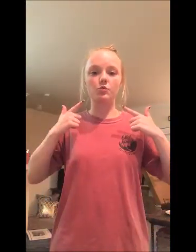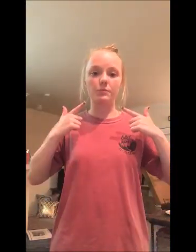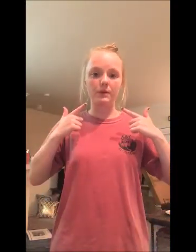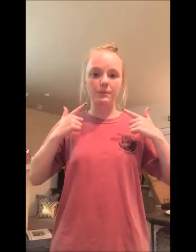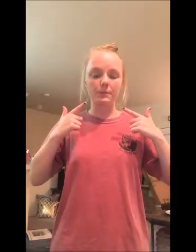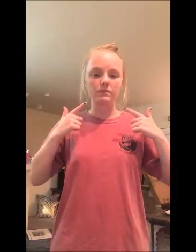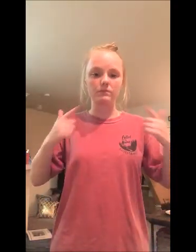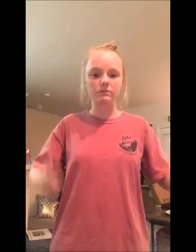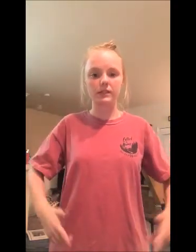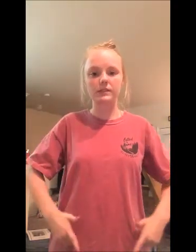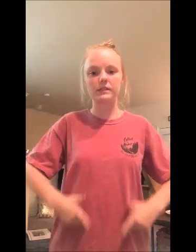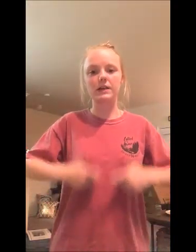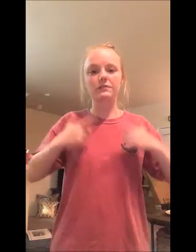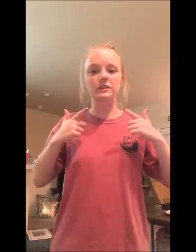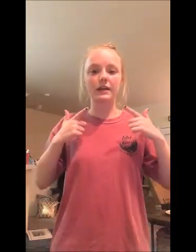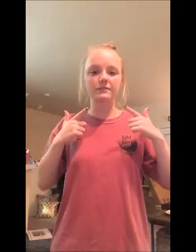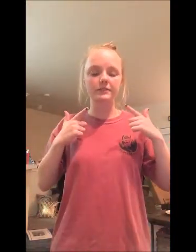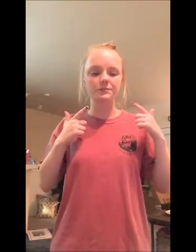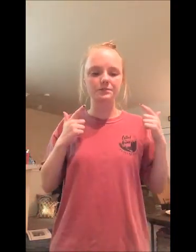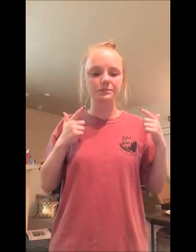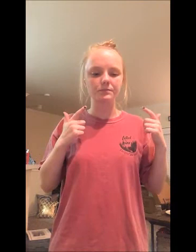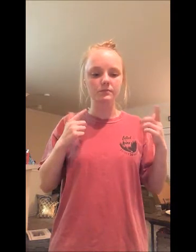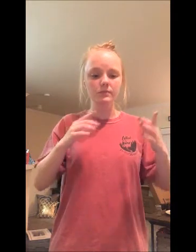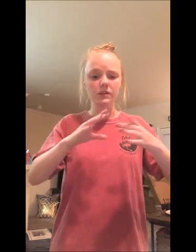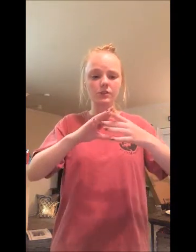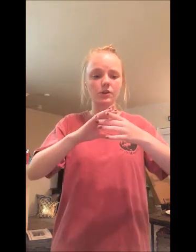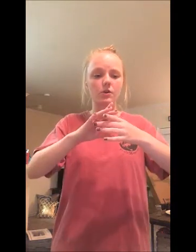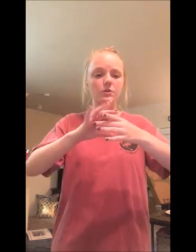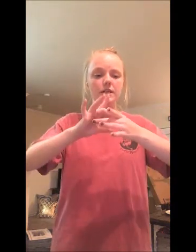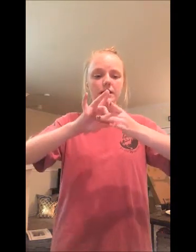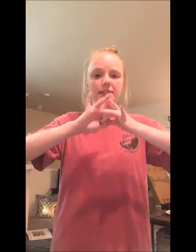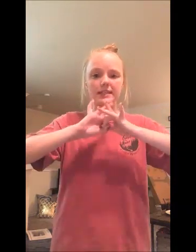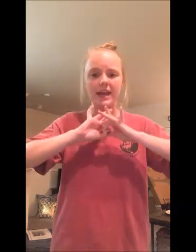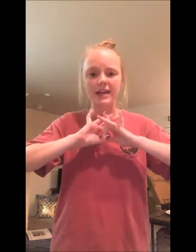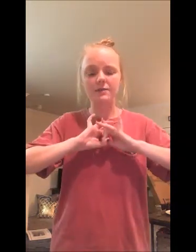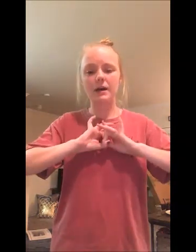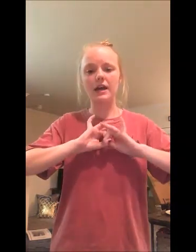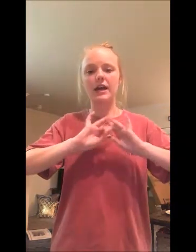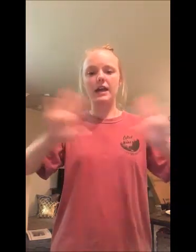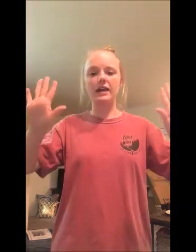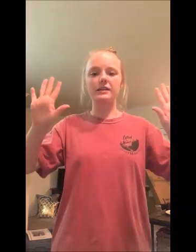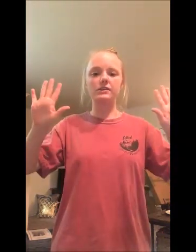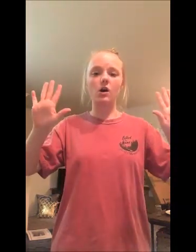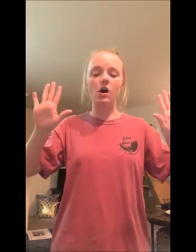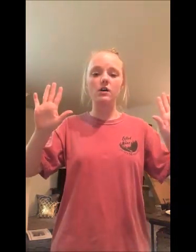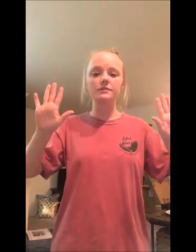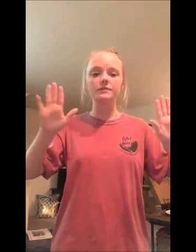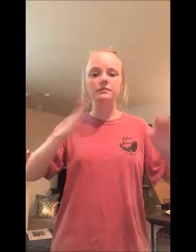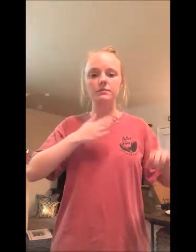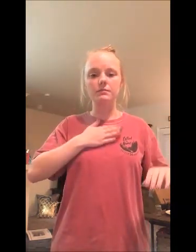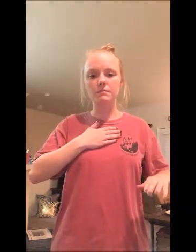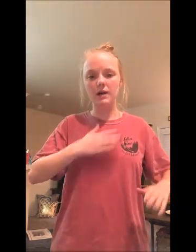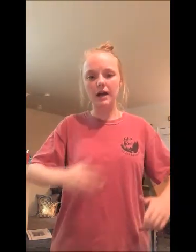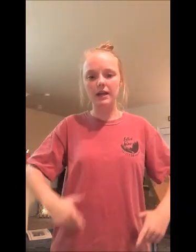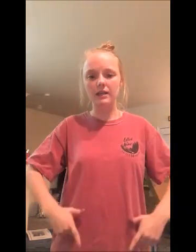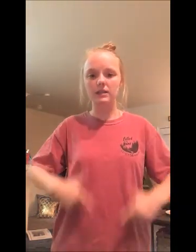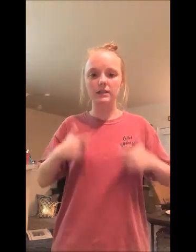swoop up. That's the sign for life. So take my hands off my